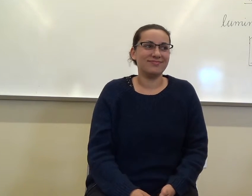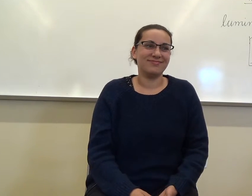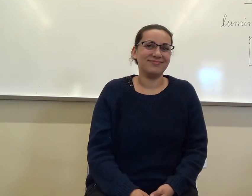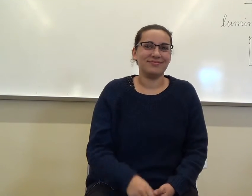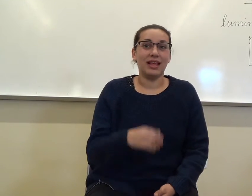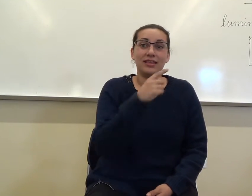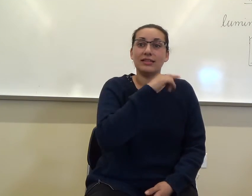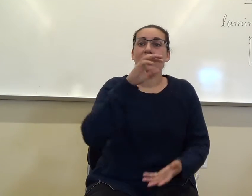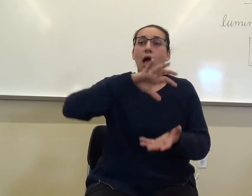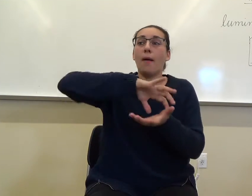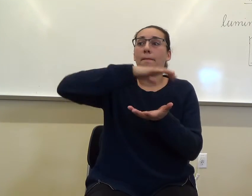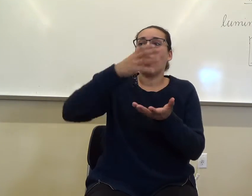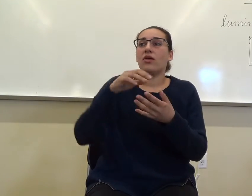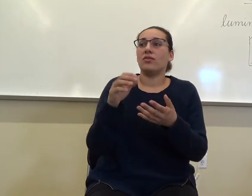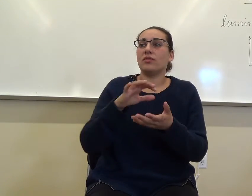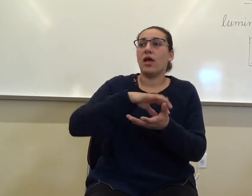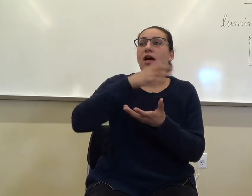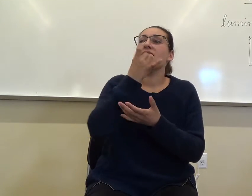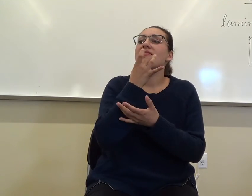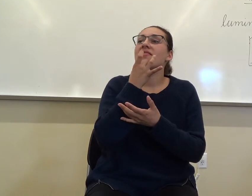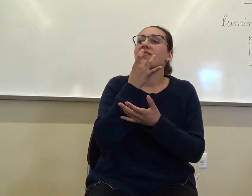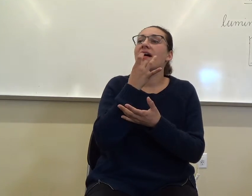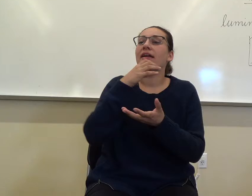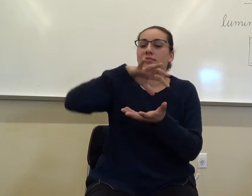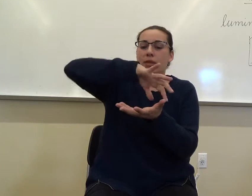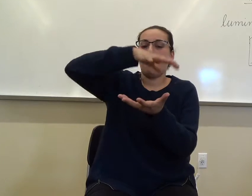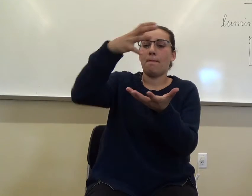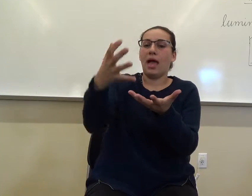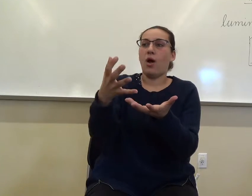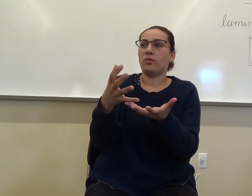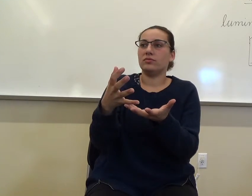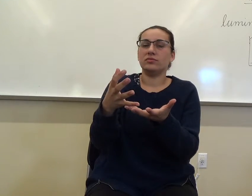amount of light that these give out.